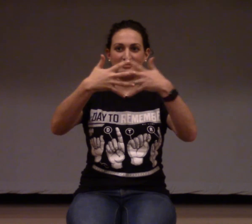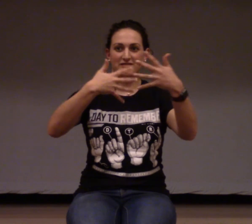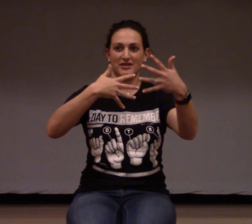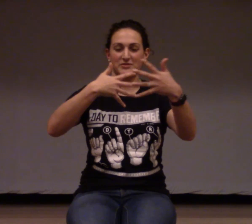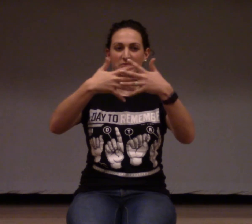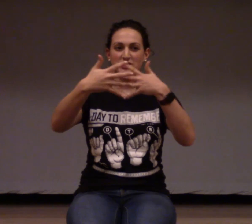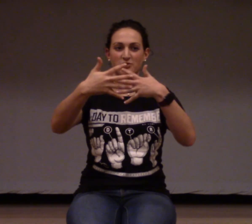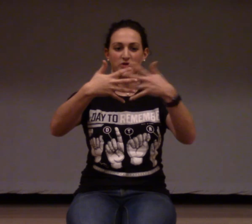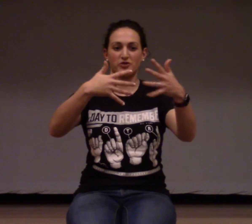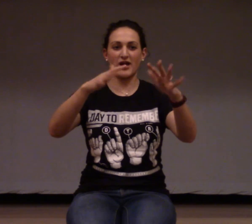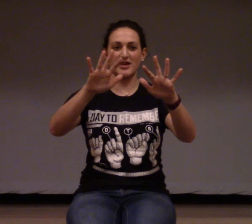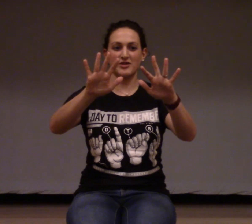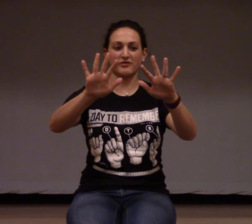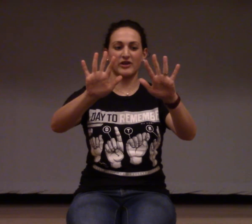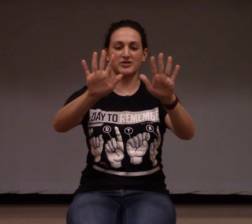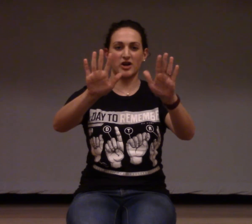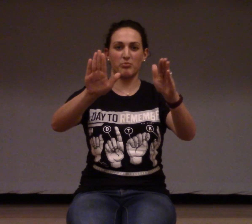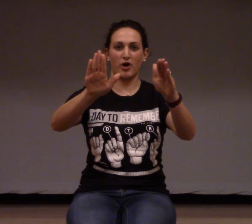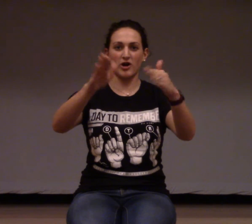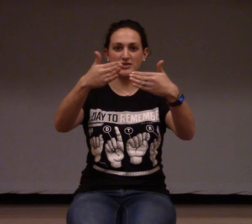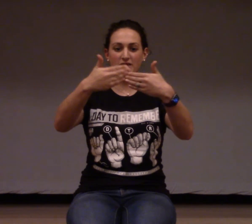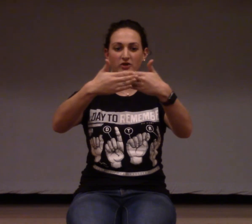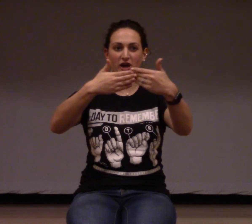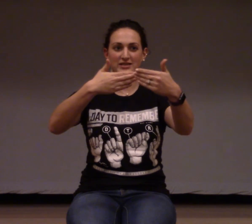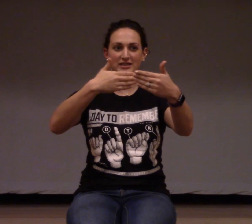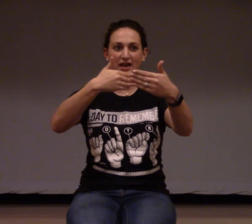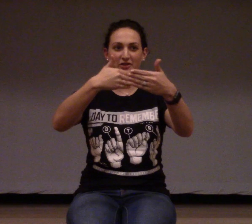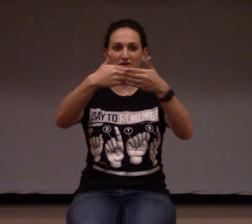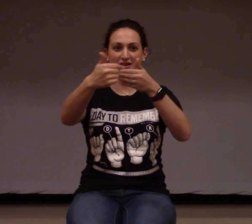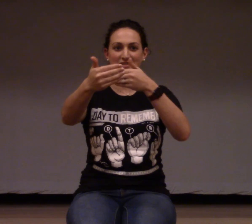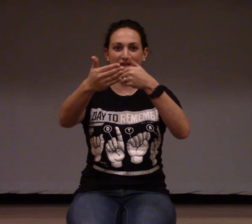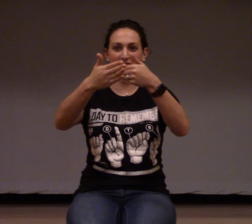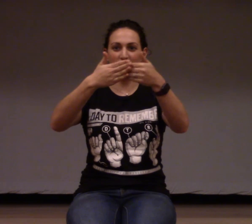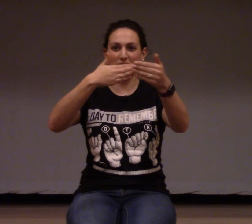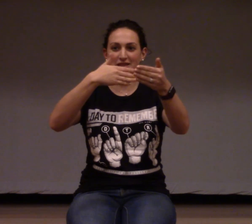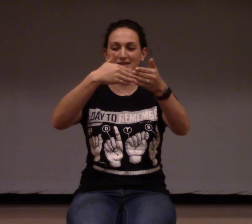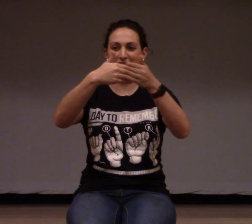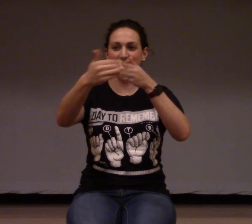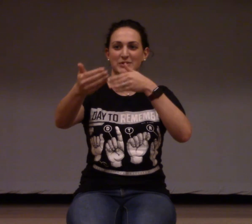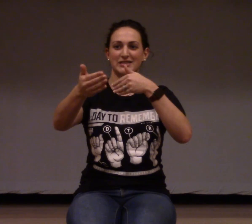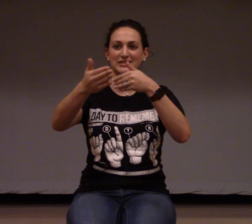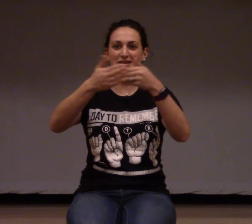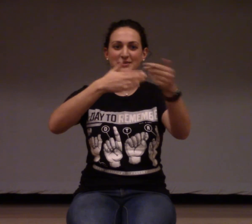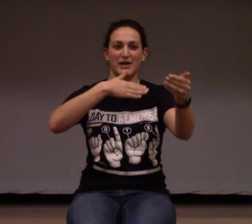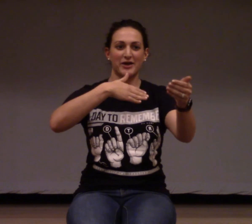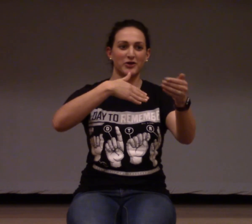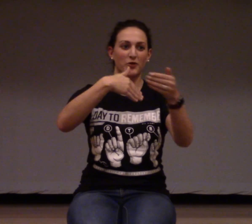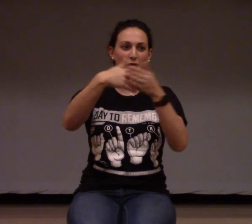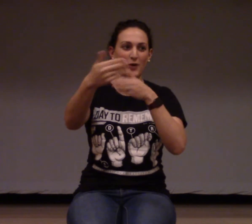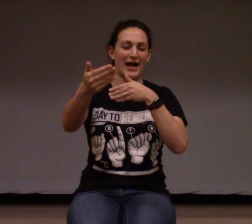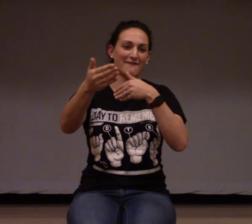Yep, so make sure with gray your fingers are apart and they're not together. Because then if you go like this, it means doesn't matter or whatever.